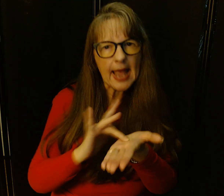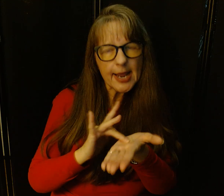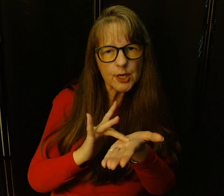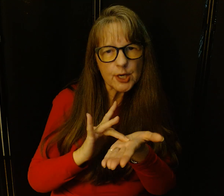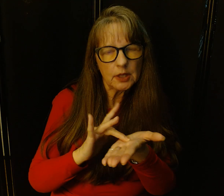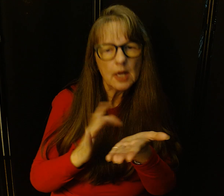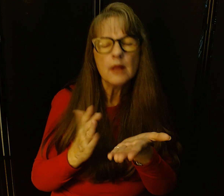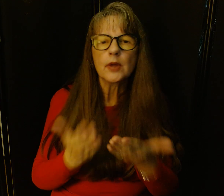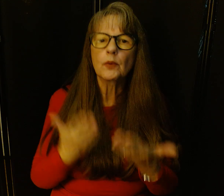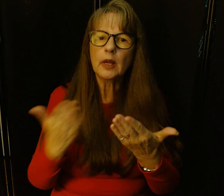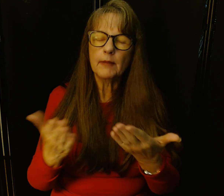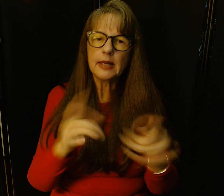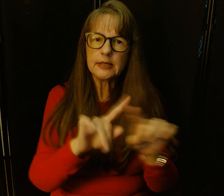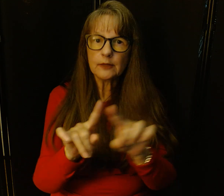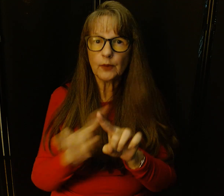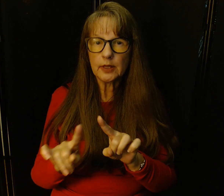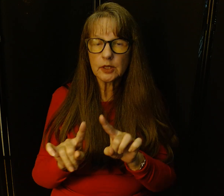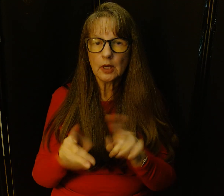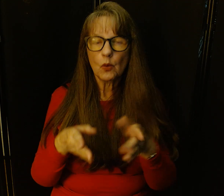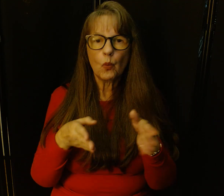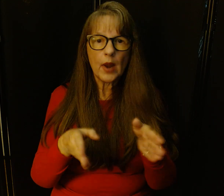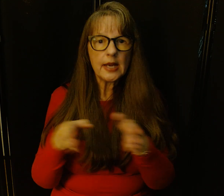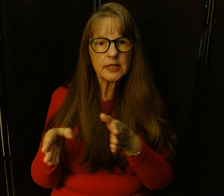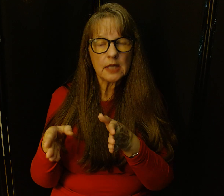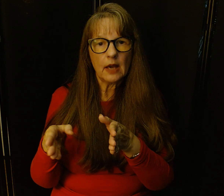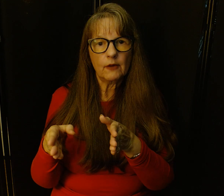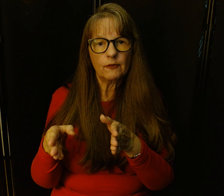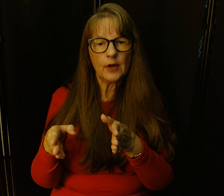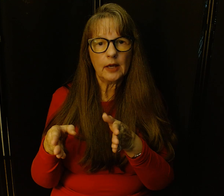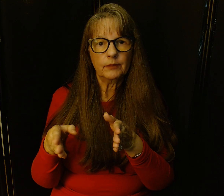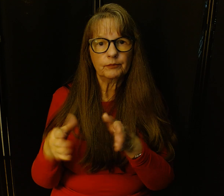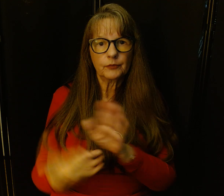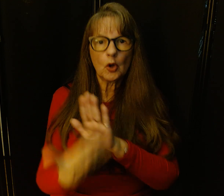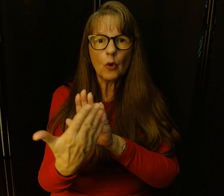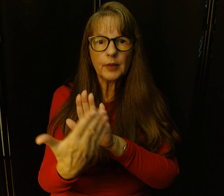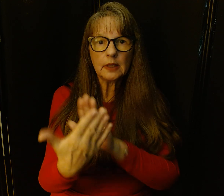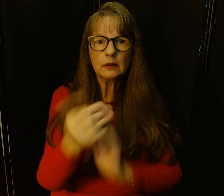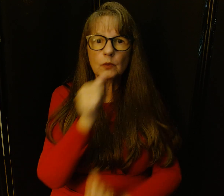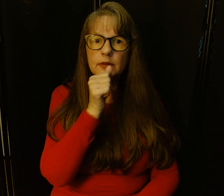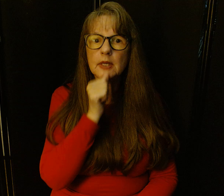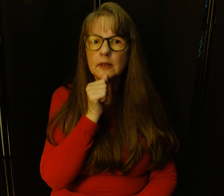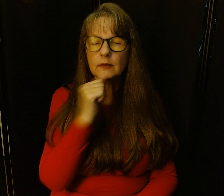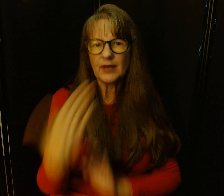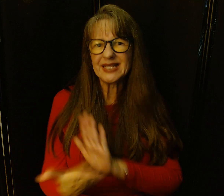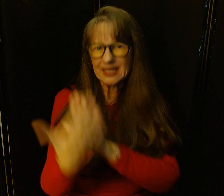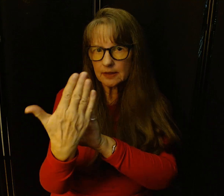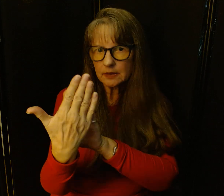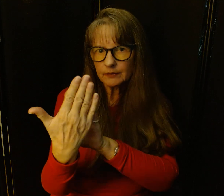medication. They recommend different ways of coping with it, facing it,